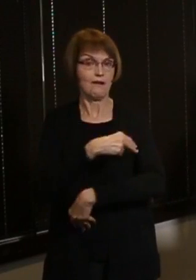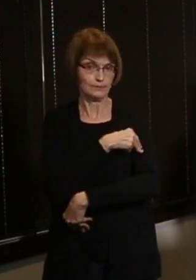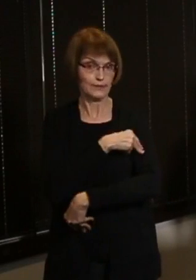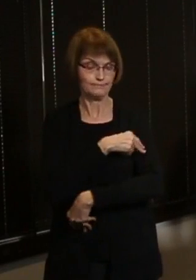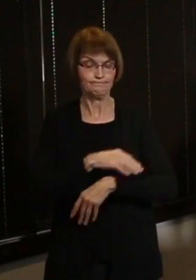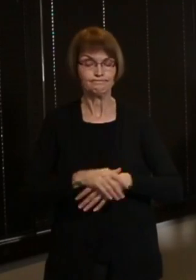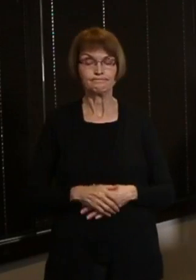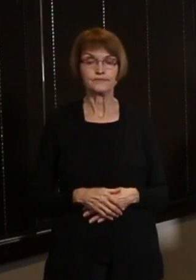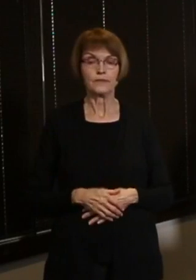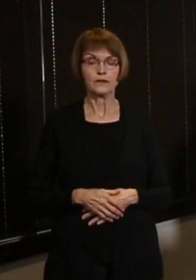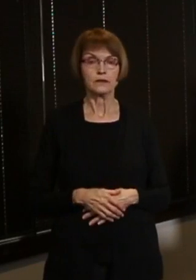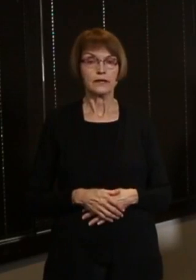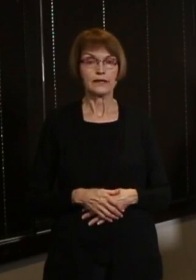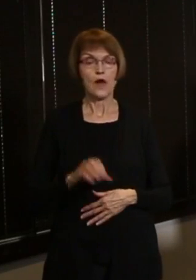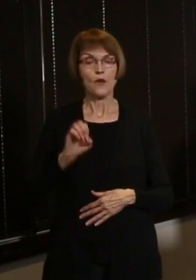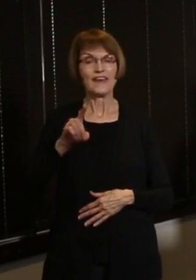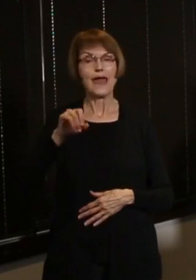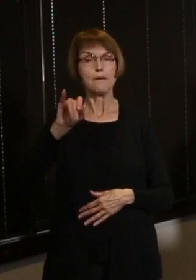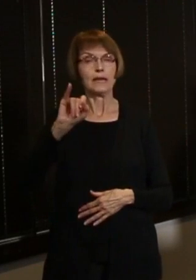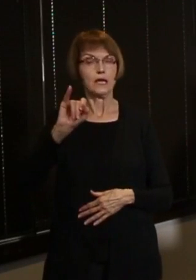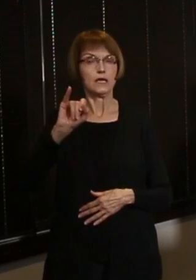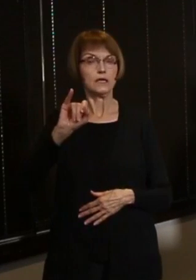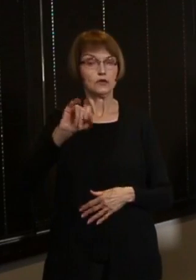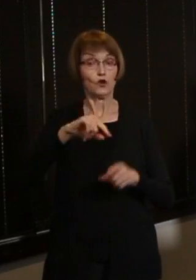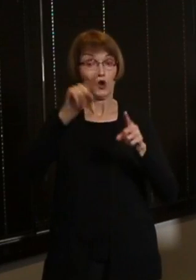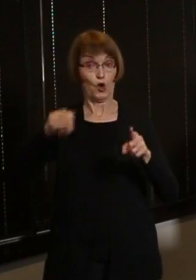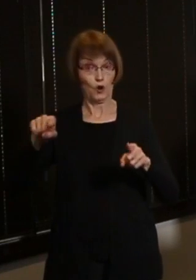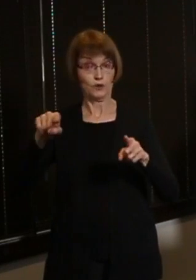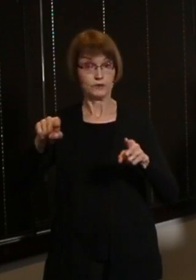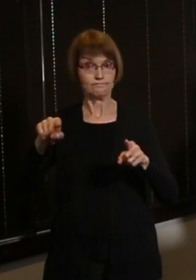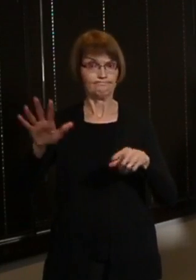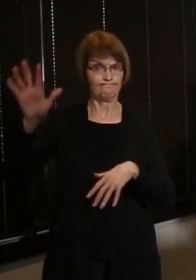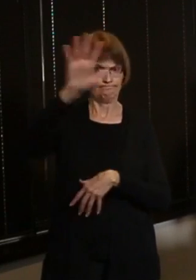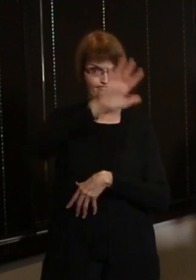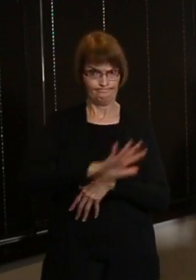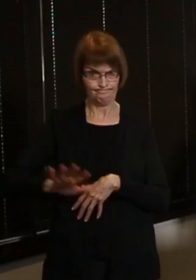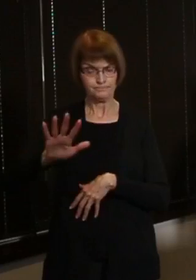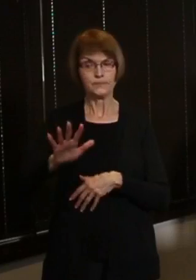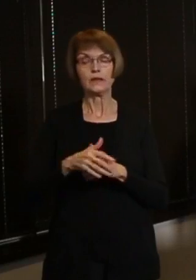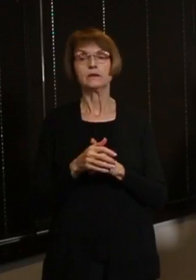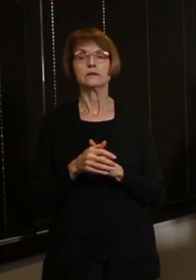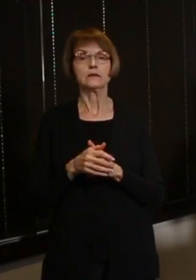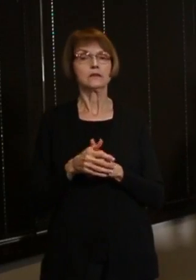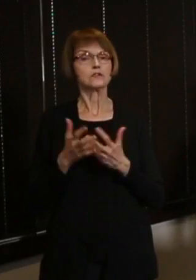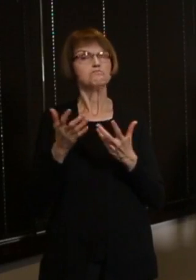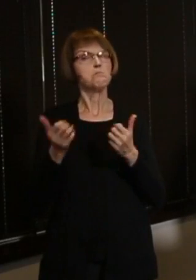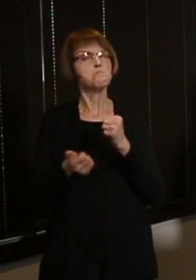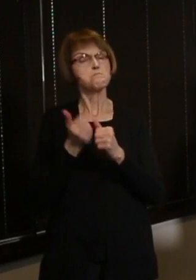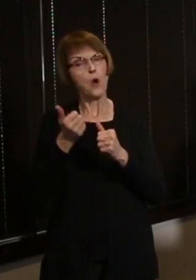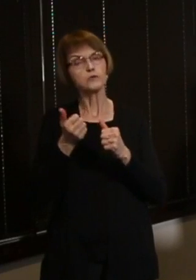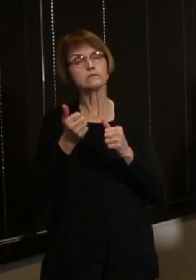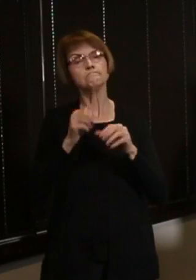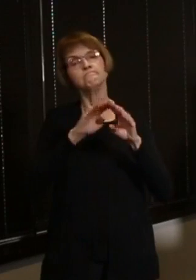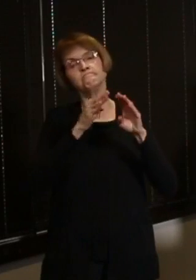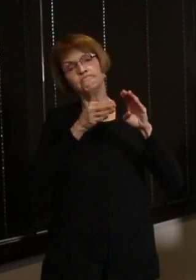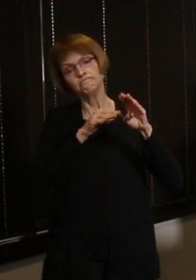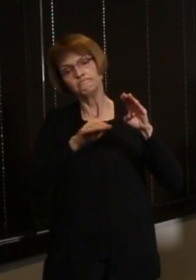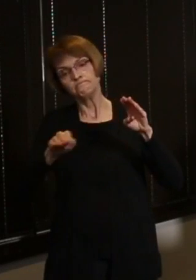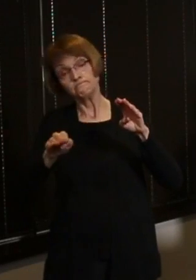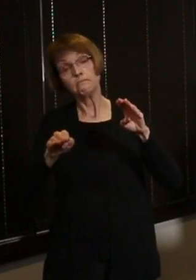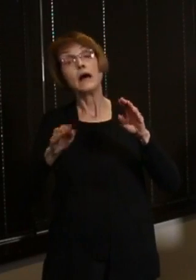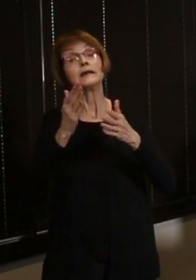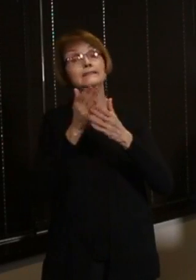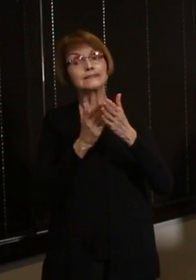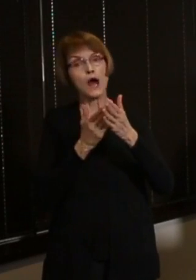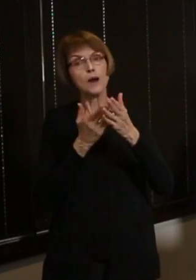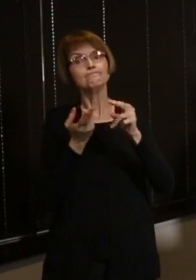A little bit about the epi curves from around the region. We have seen either that plateauing or an uptick in cases from